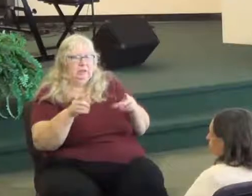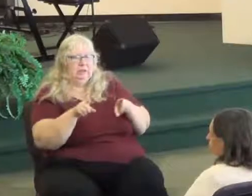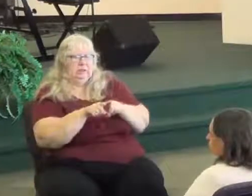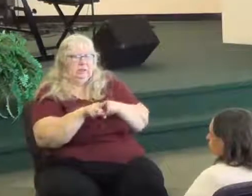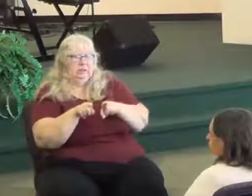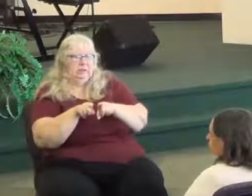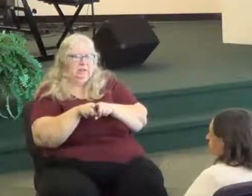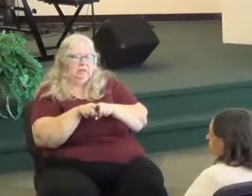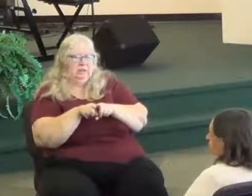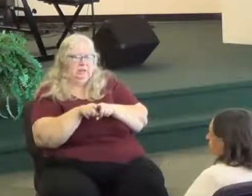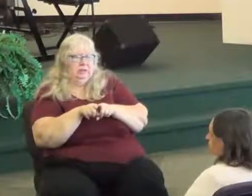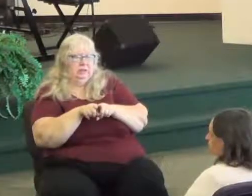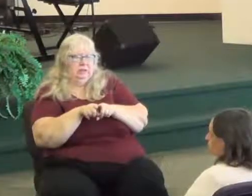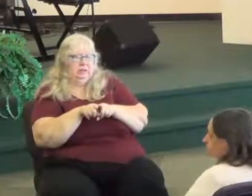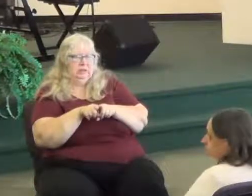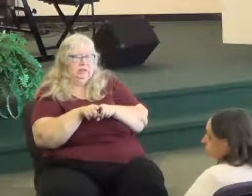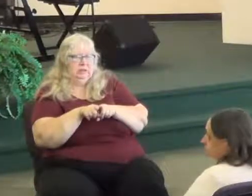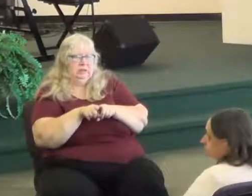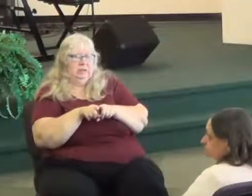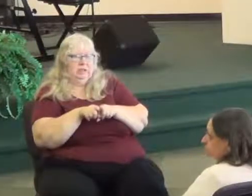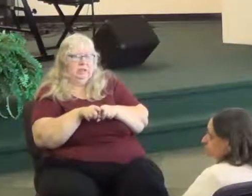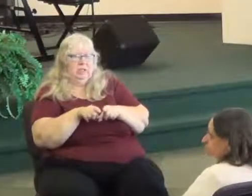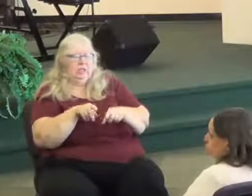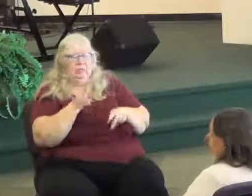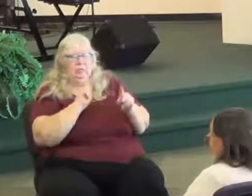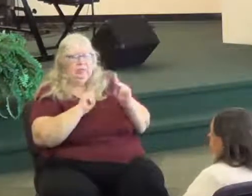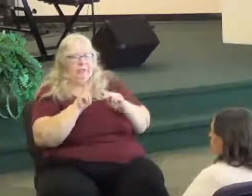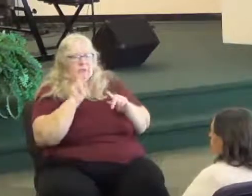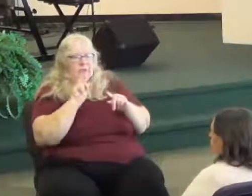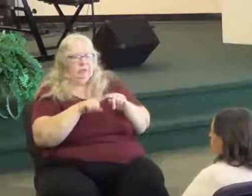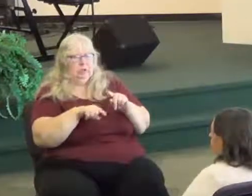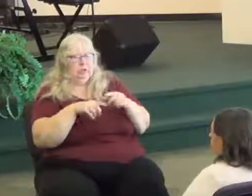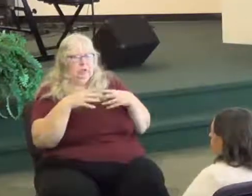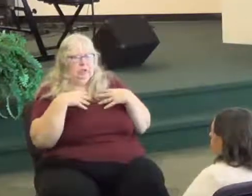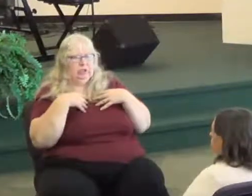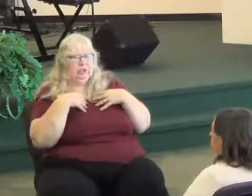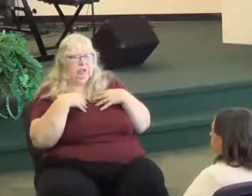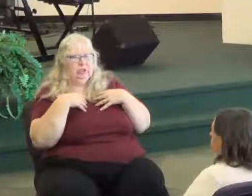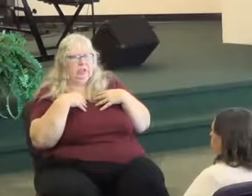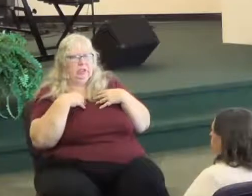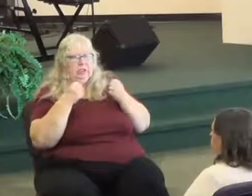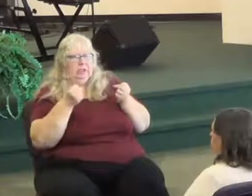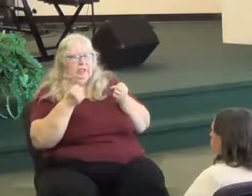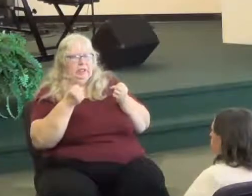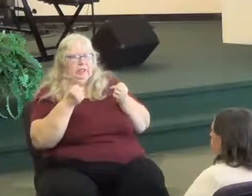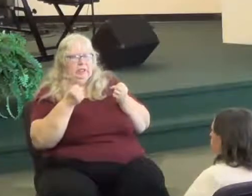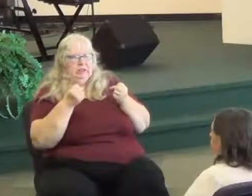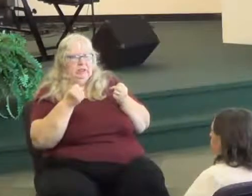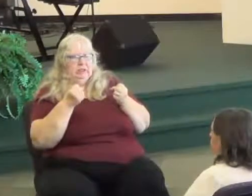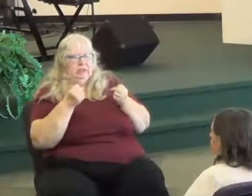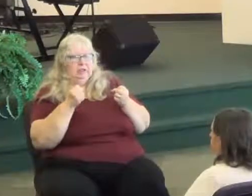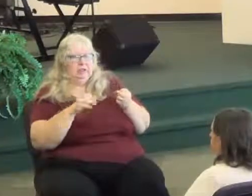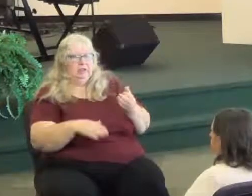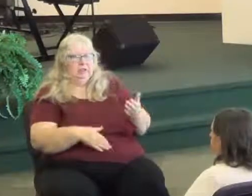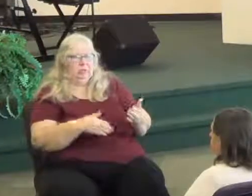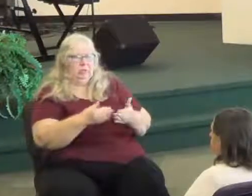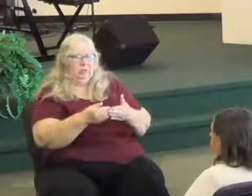in the Bible times, is incurable by man. You're born in iniquity. You're born in